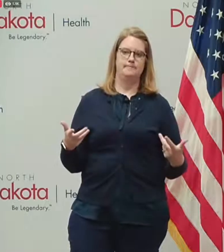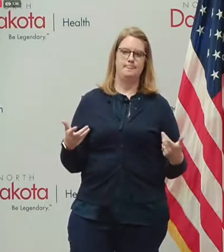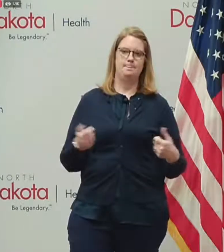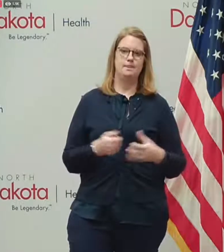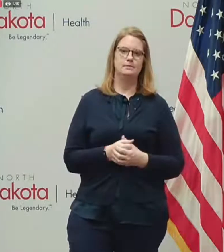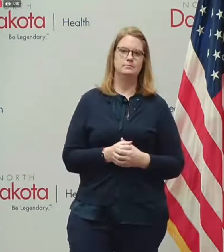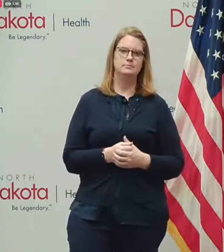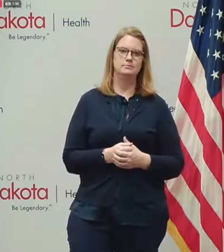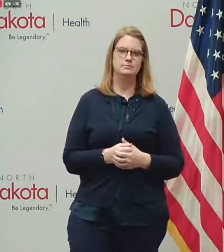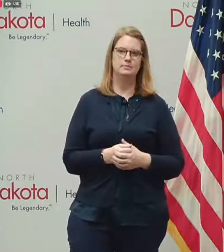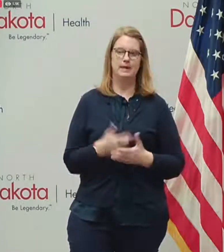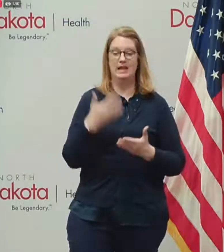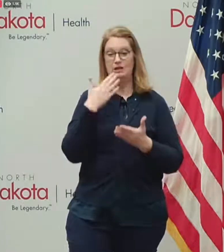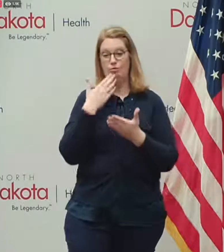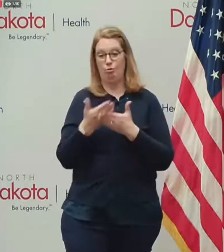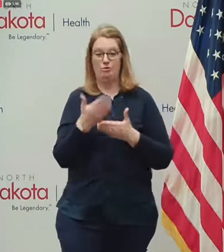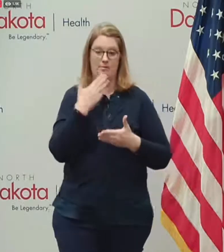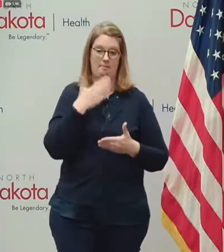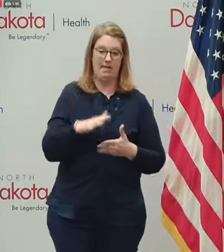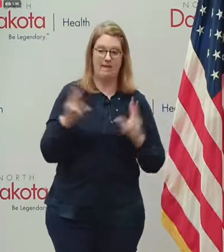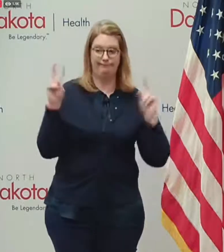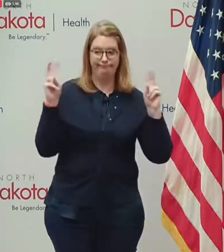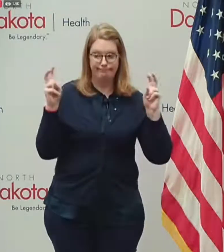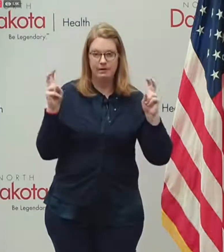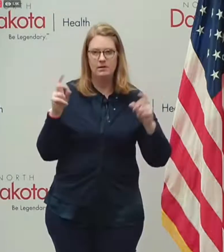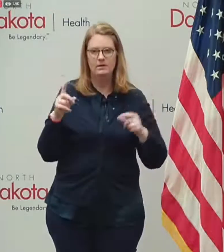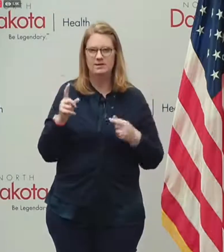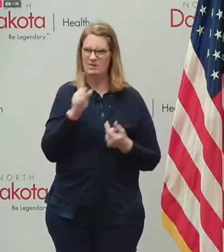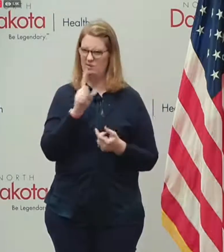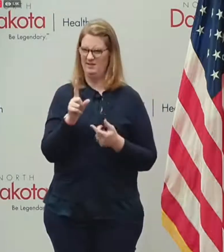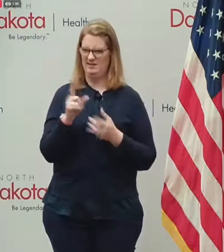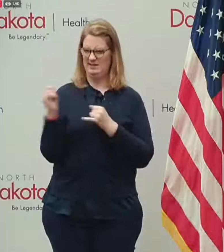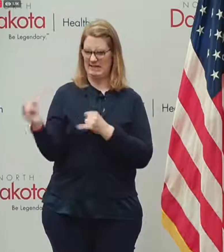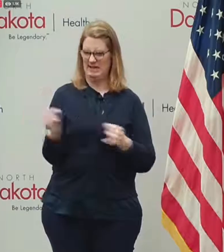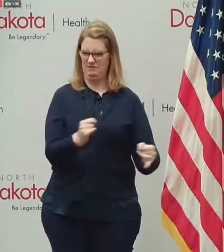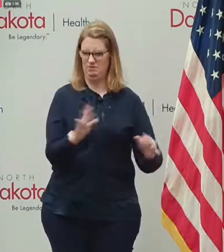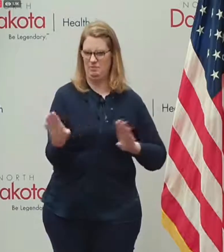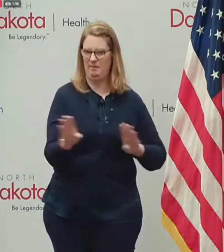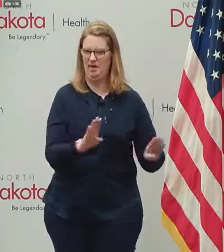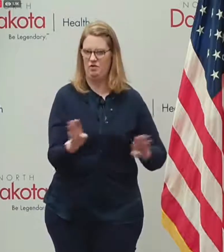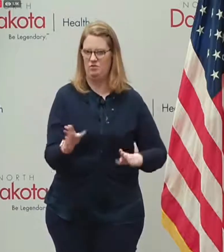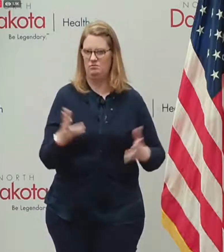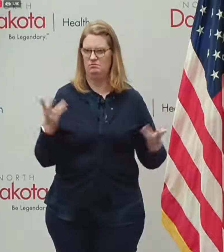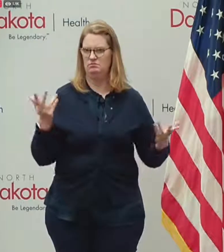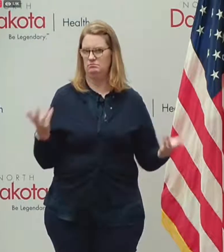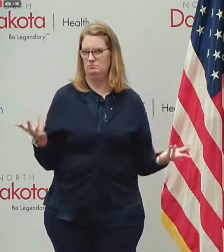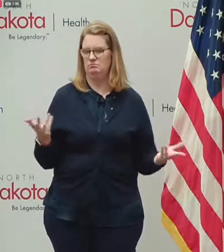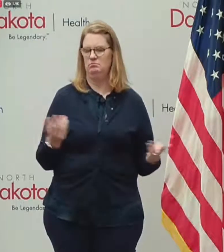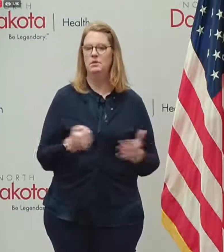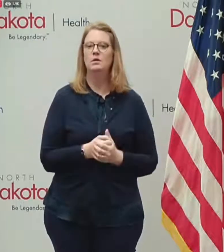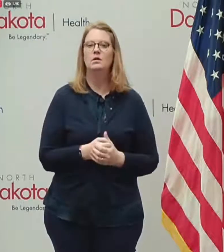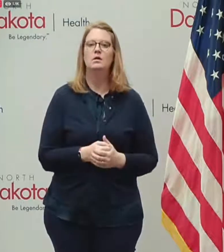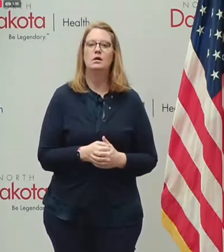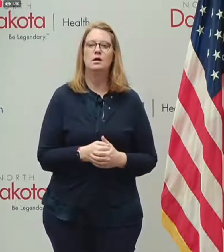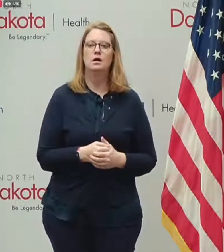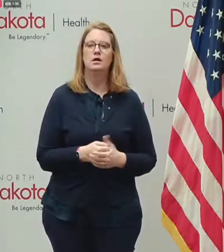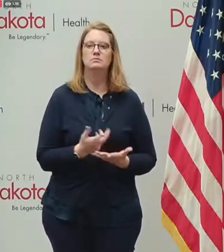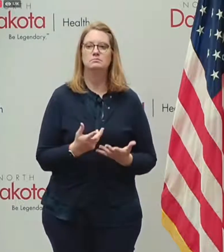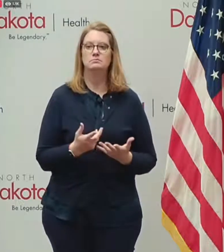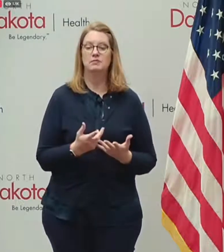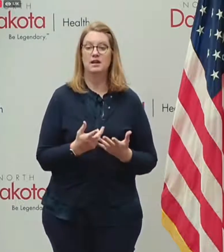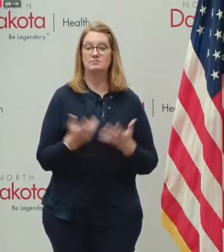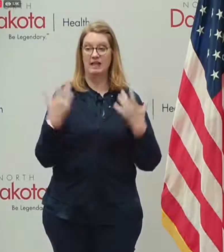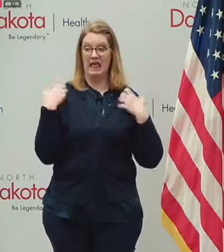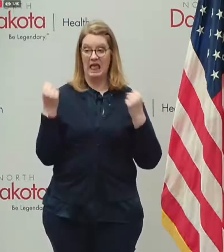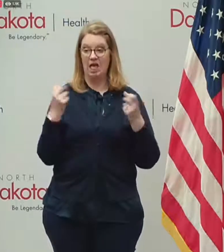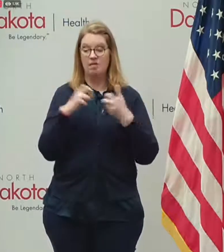it's not about being a good guy or a bad guy. This is about individual behavior. I mean, if we, take a look at chronic health conditions in